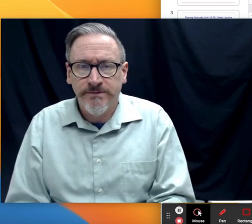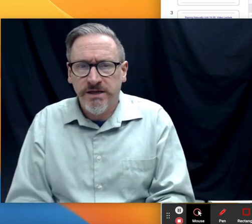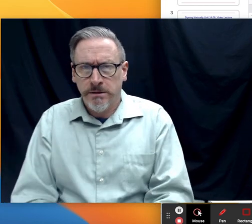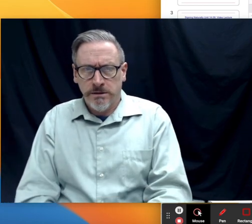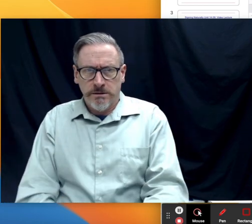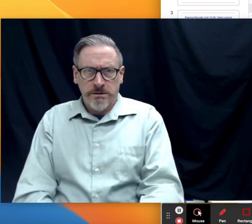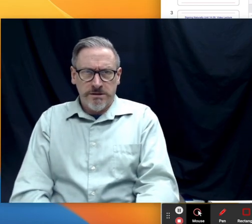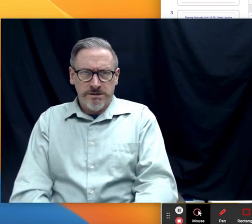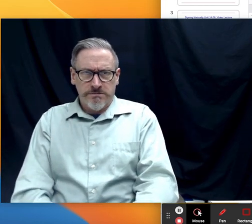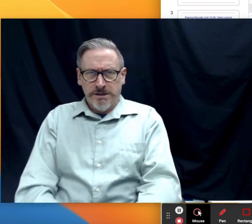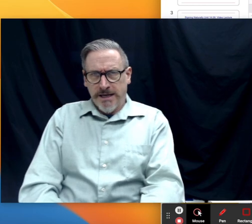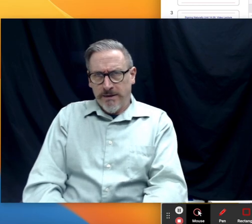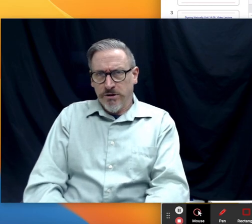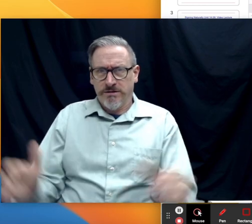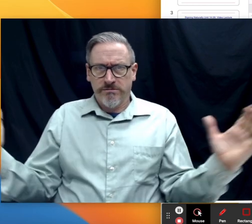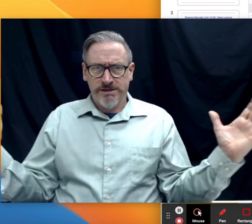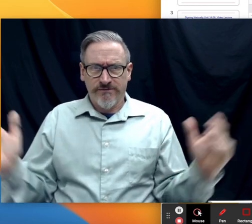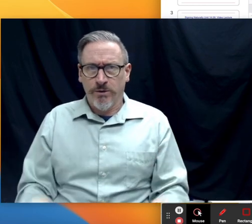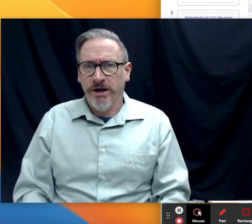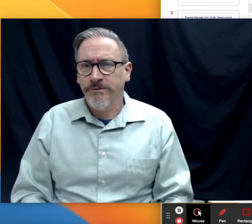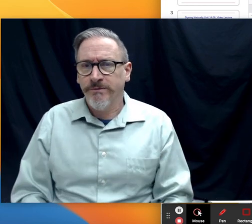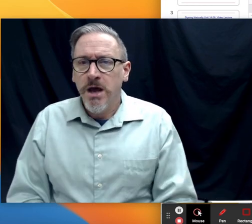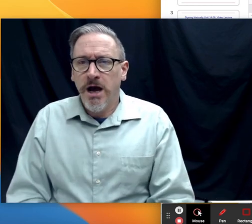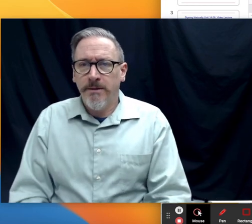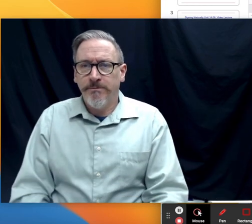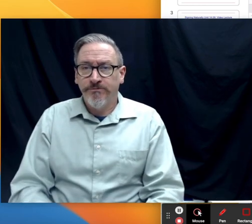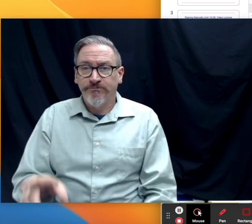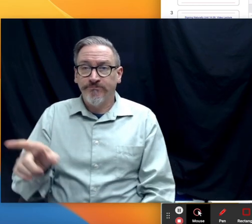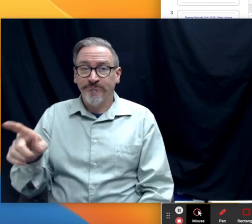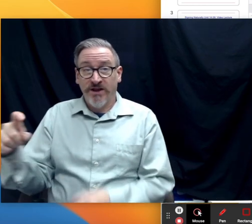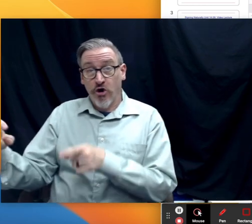is. Camera, it's not very wide.